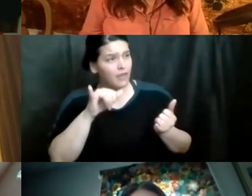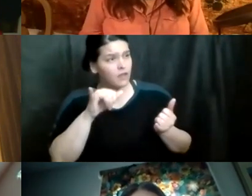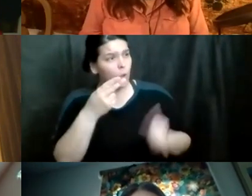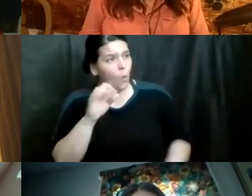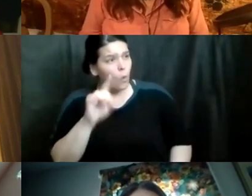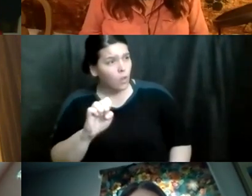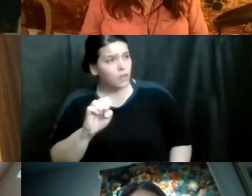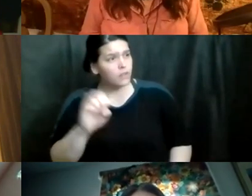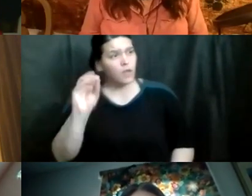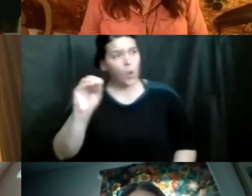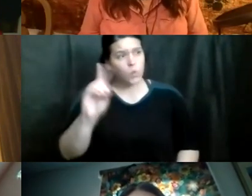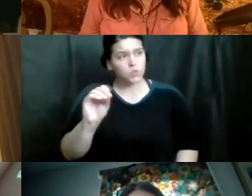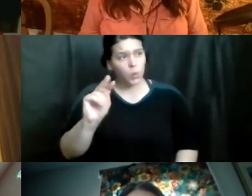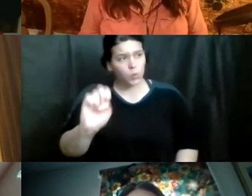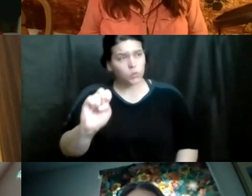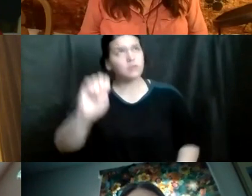in the